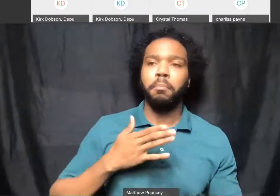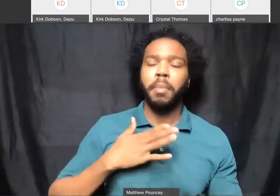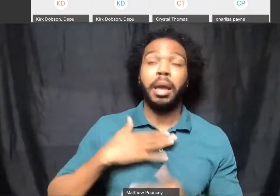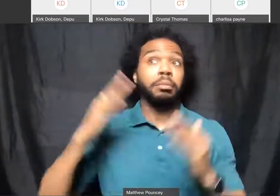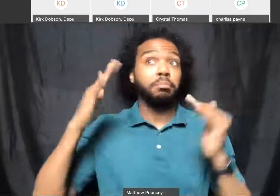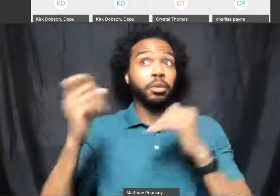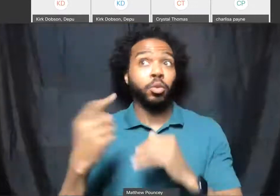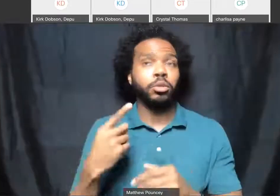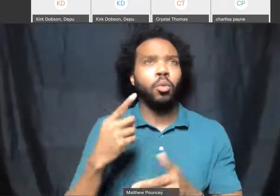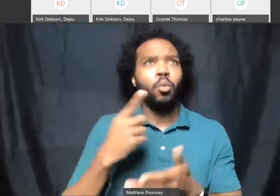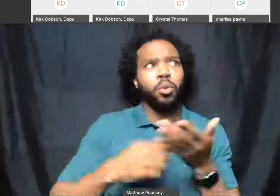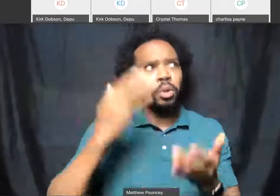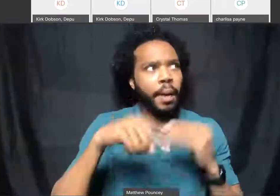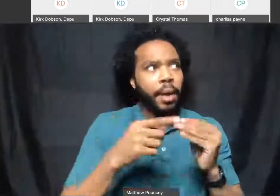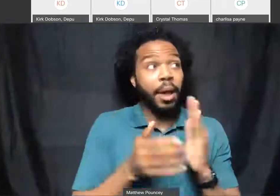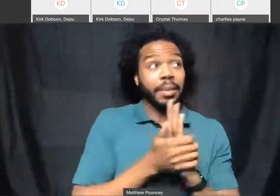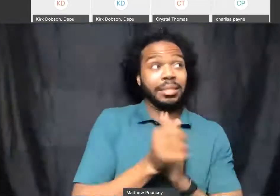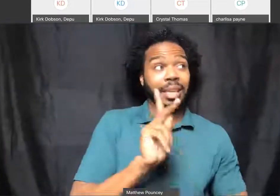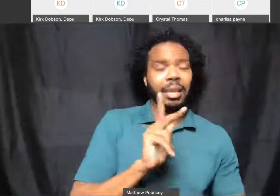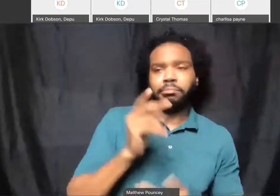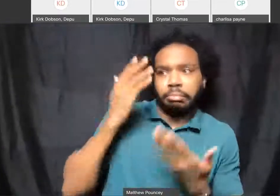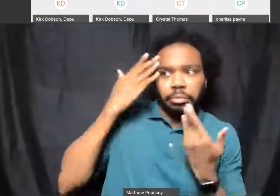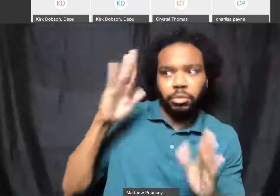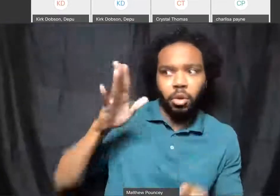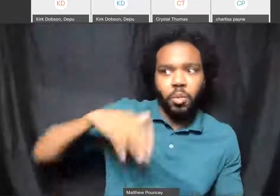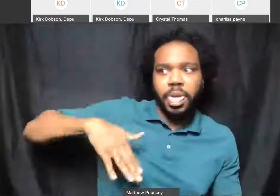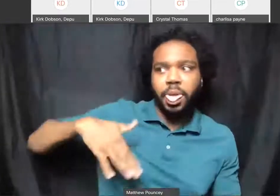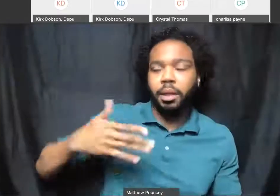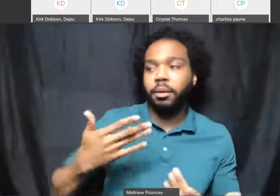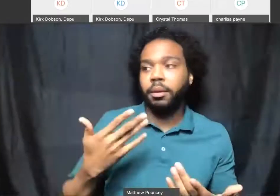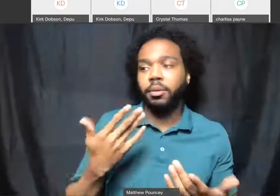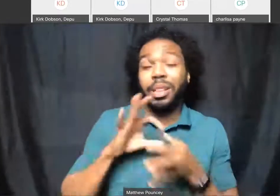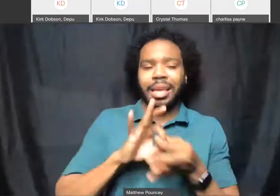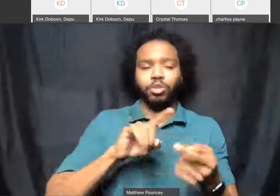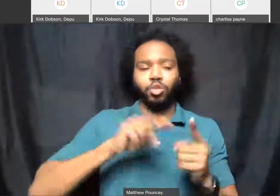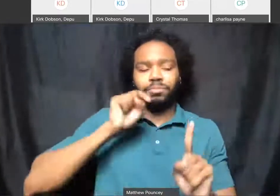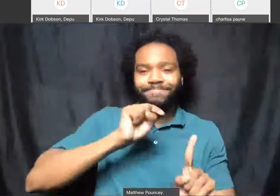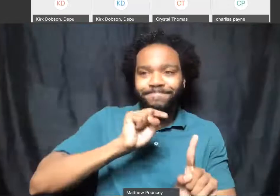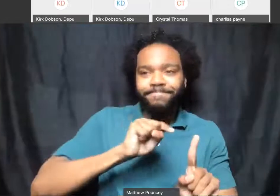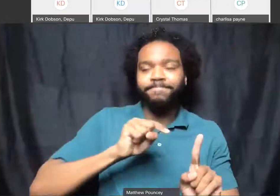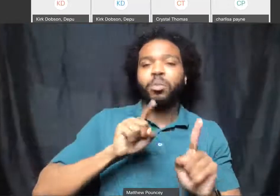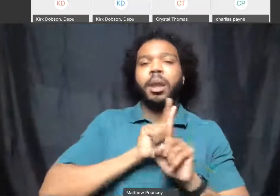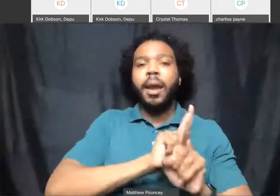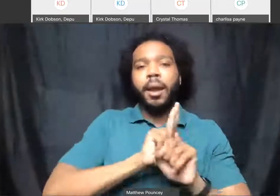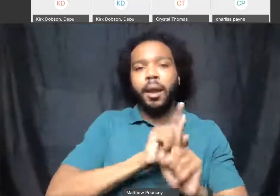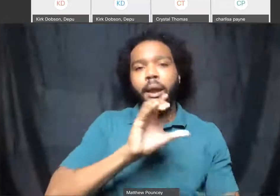K. We don't yet in terms of particularly companion 1